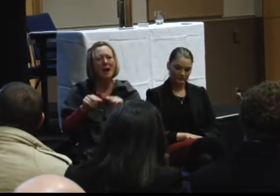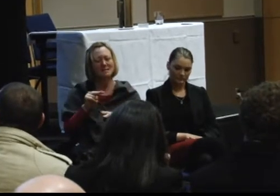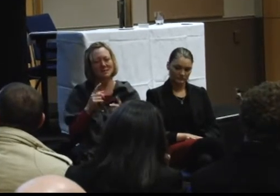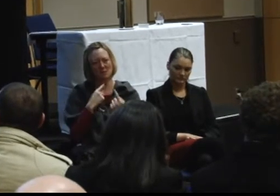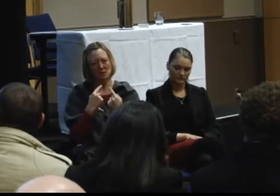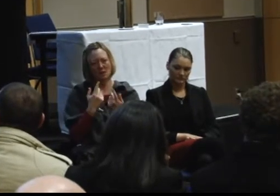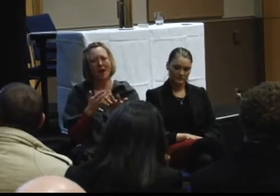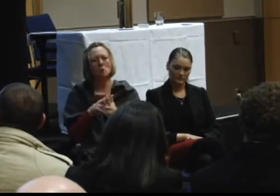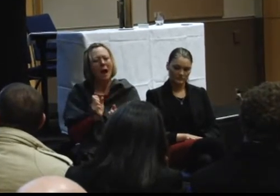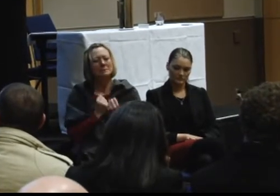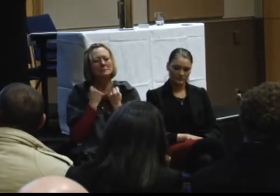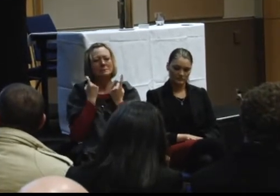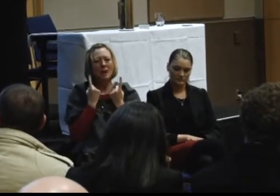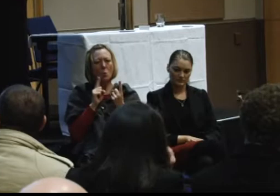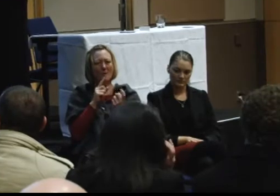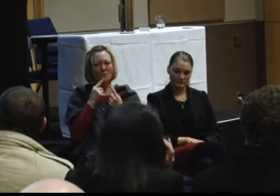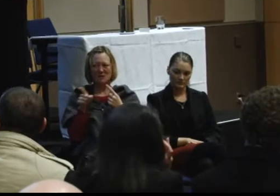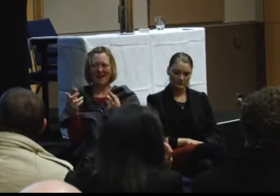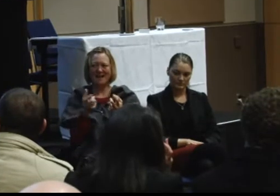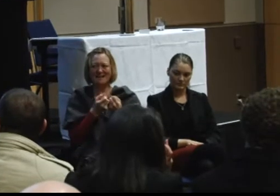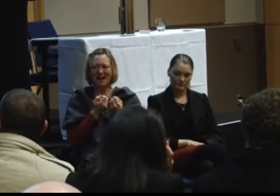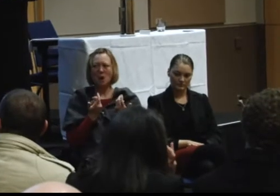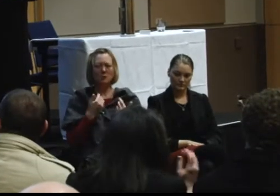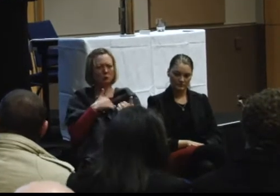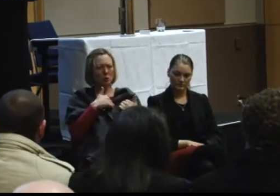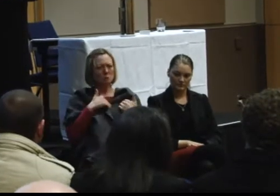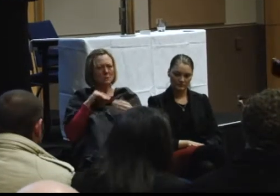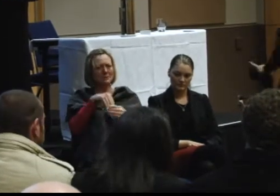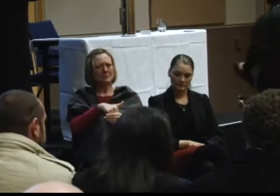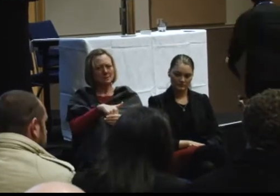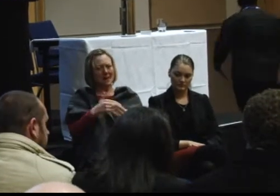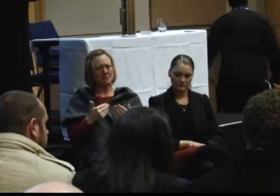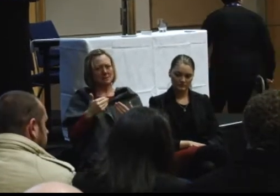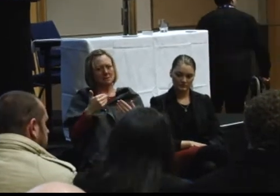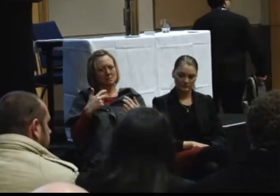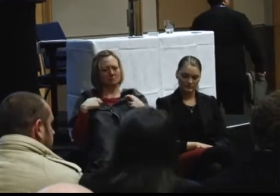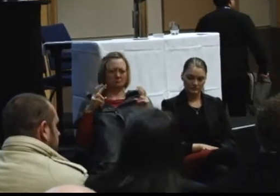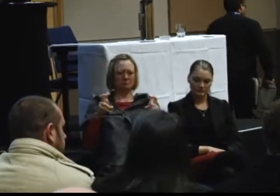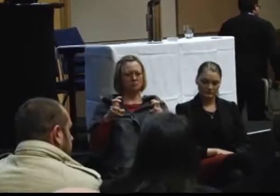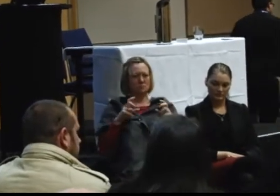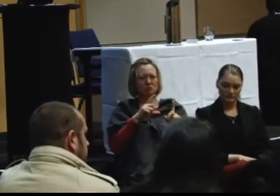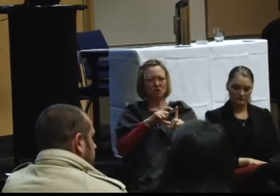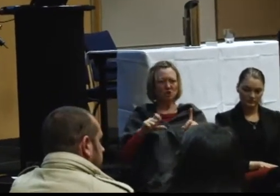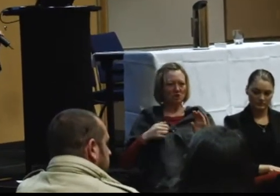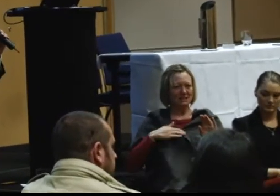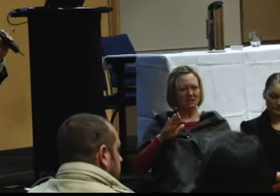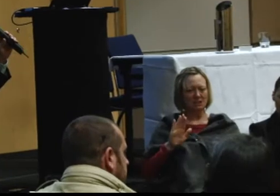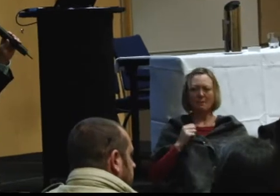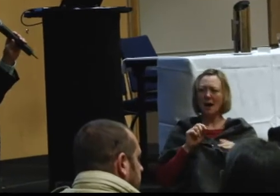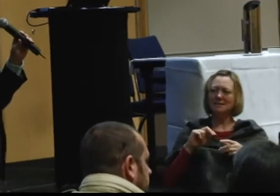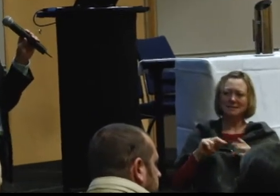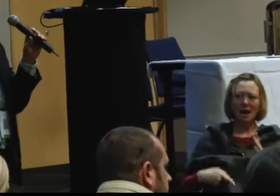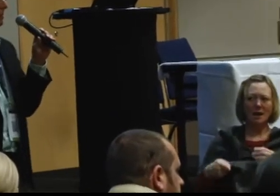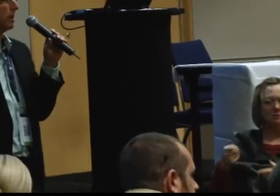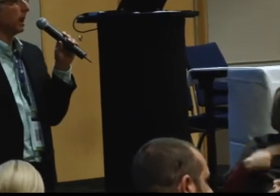understand the information that you're getting, how to participate responsibly as a digital citizen. My son went on to talk about